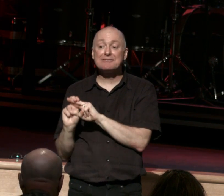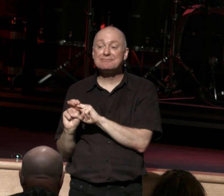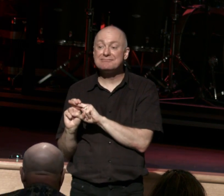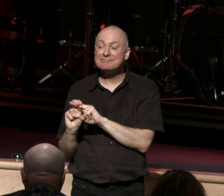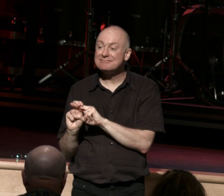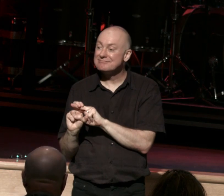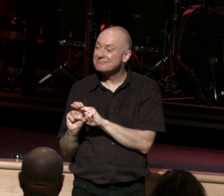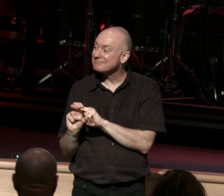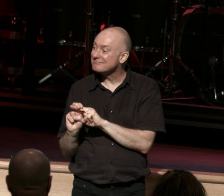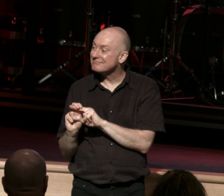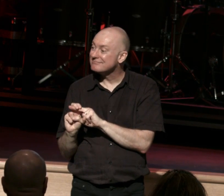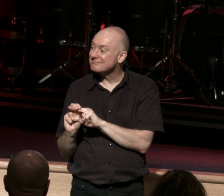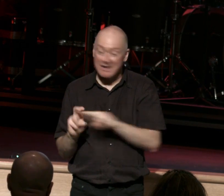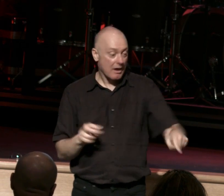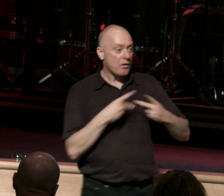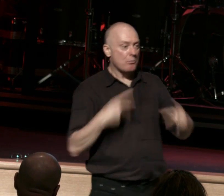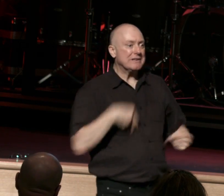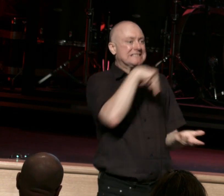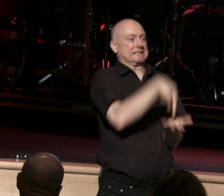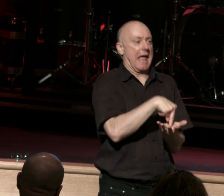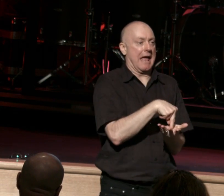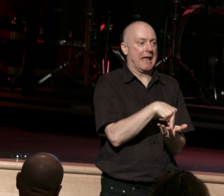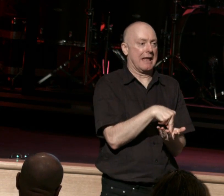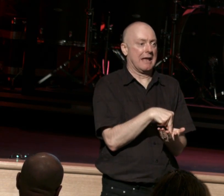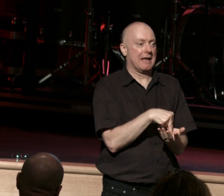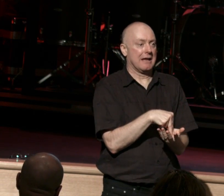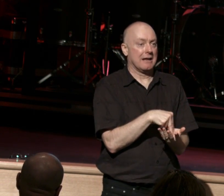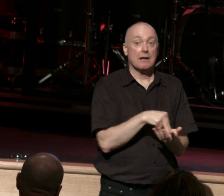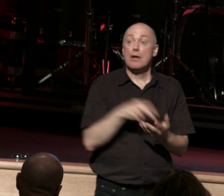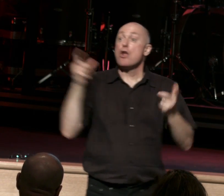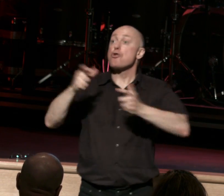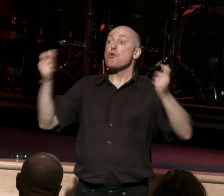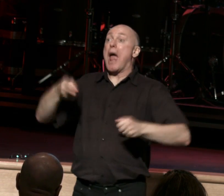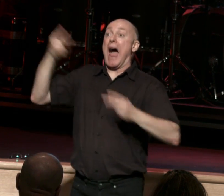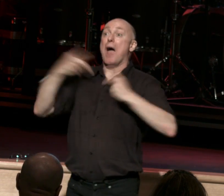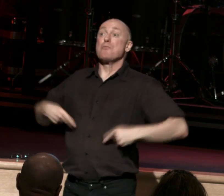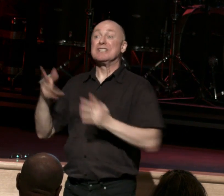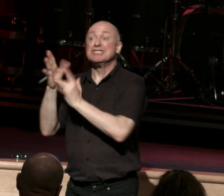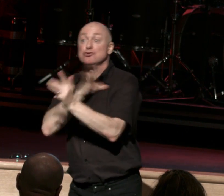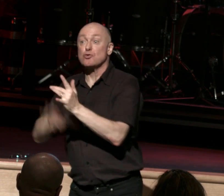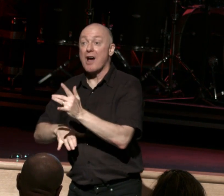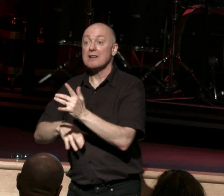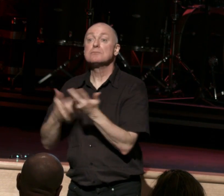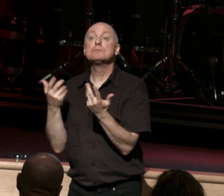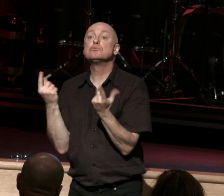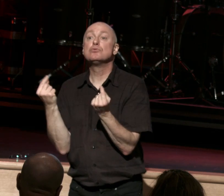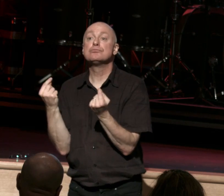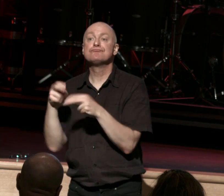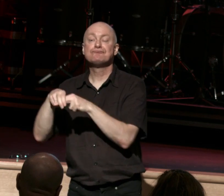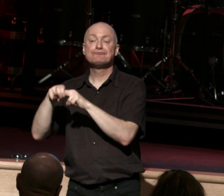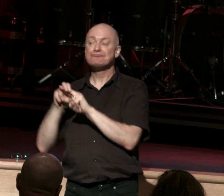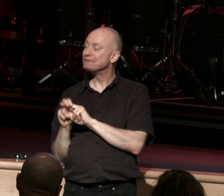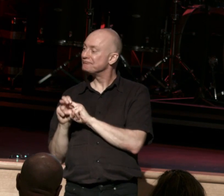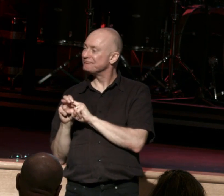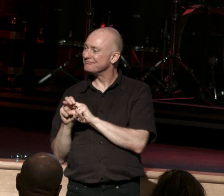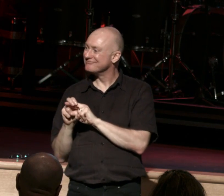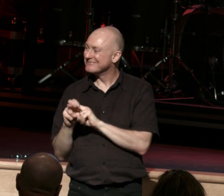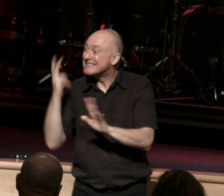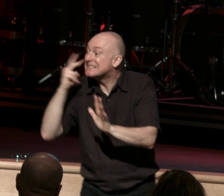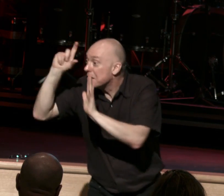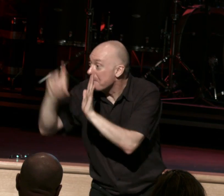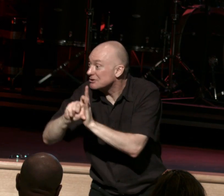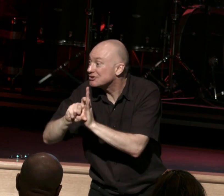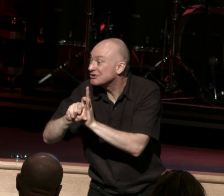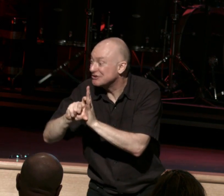down. The priest stands up. The great high priest in Jesus Christ, he sits down. Consider